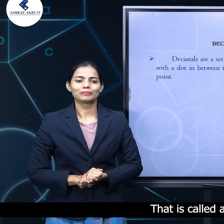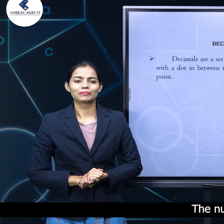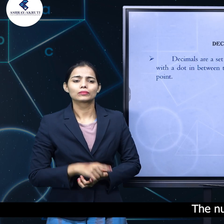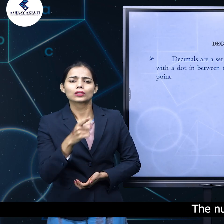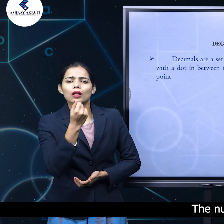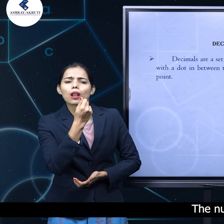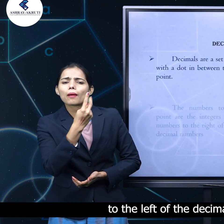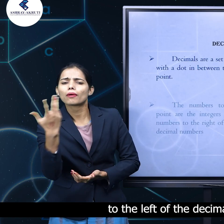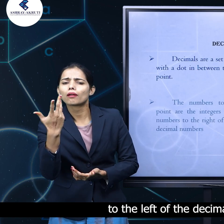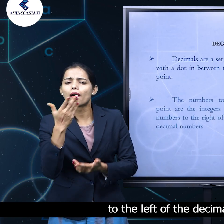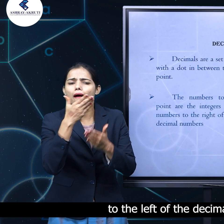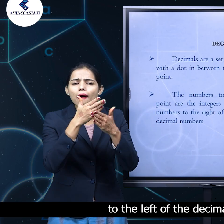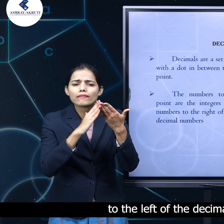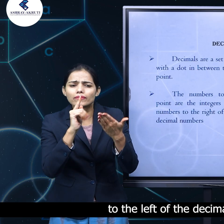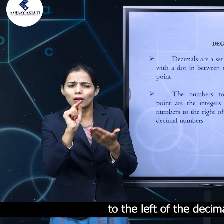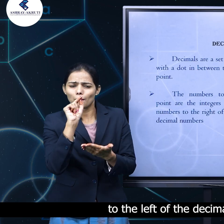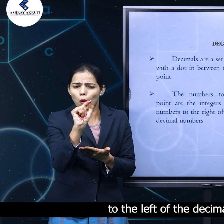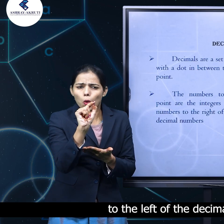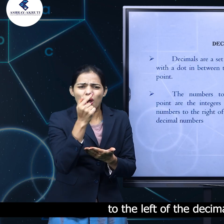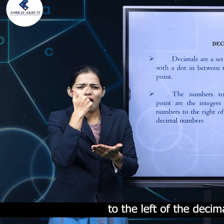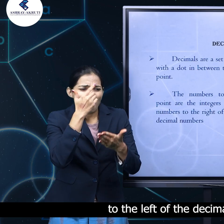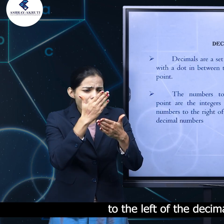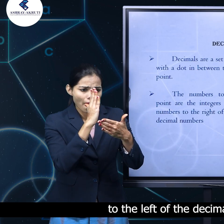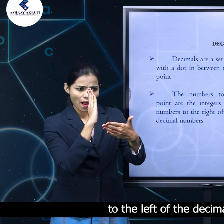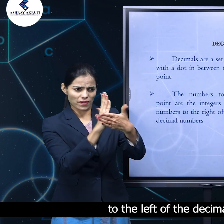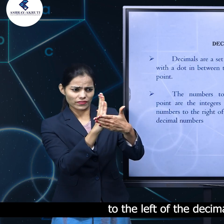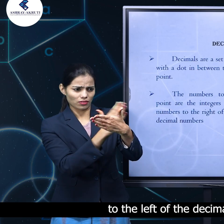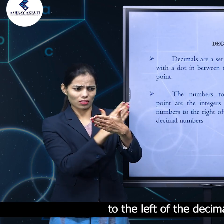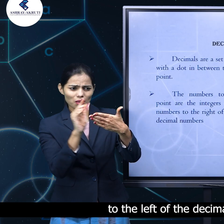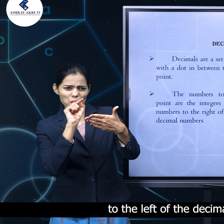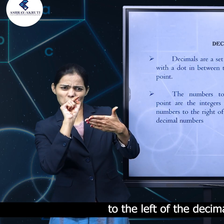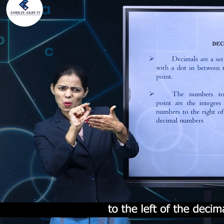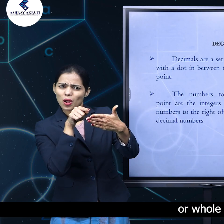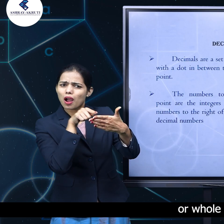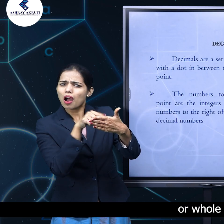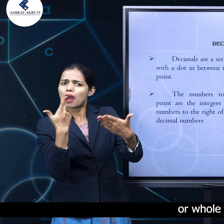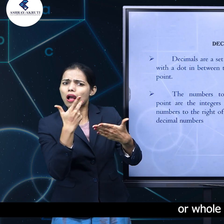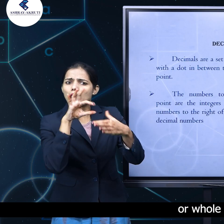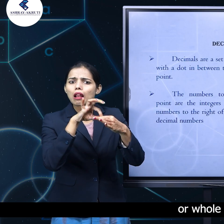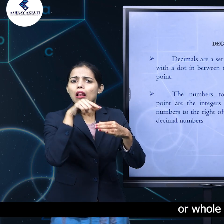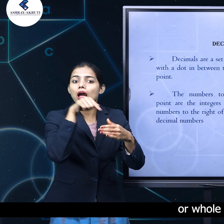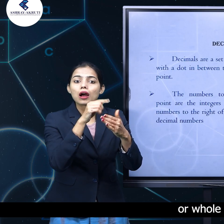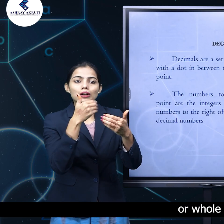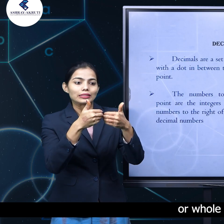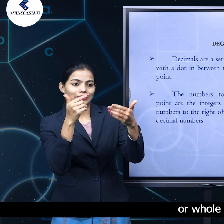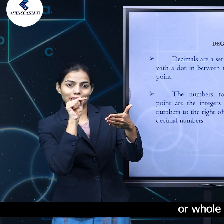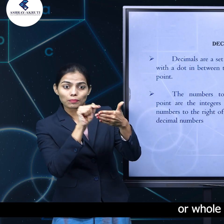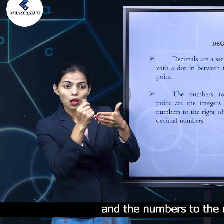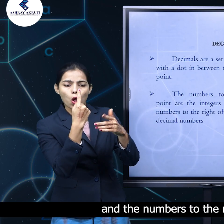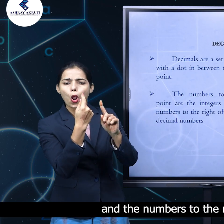The numbers to the left of the decimal point are the integers or whole numbers, and the